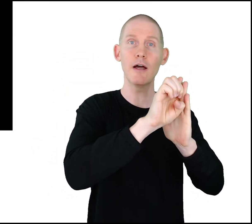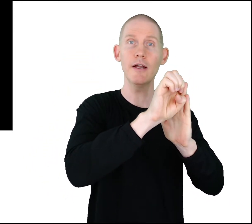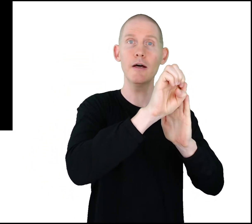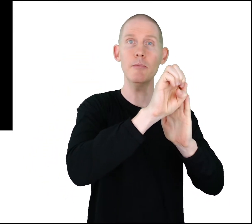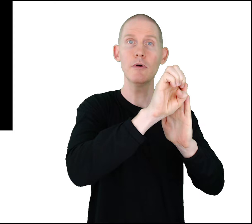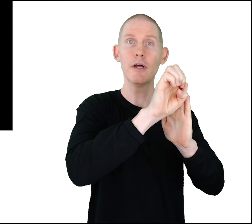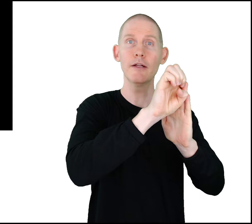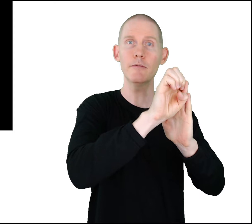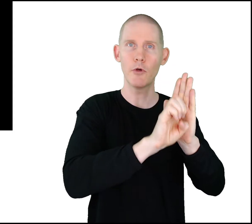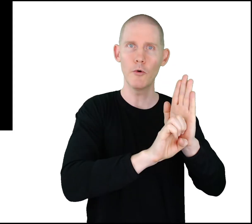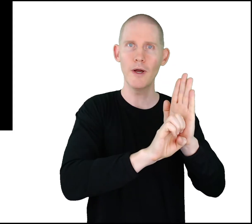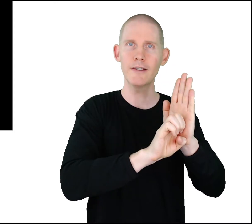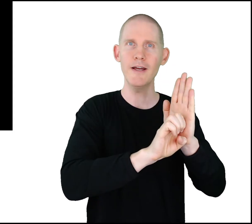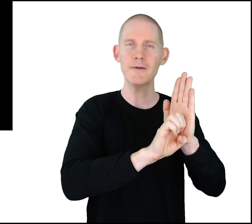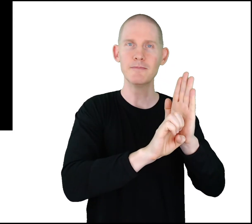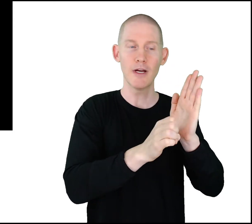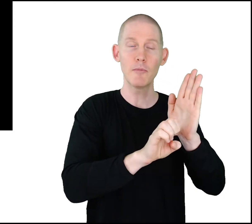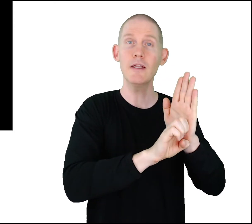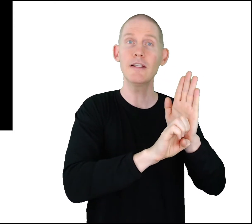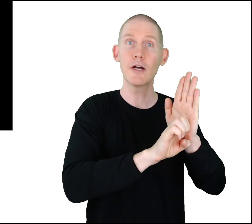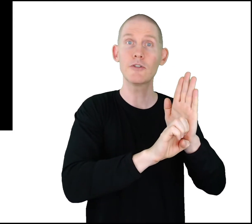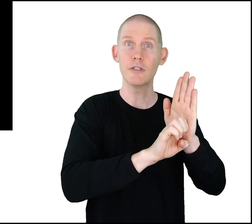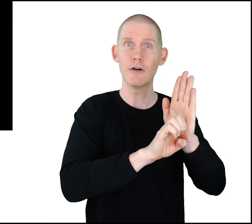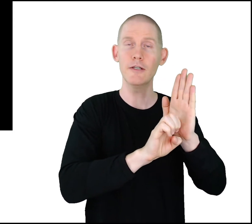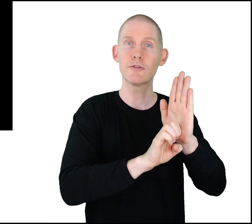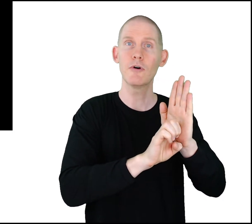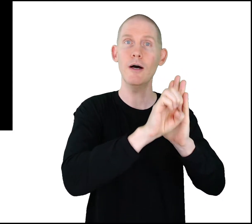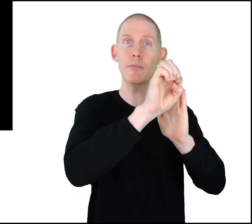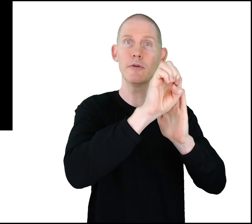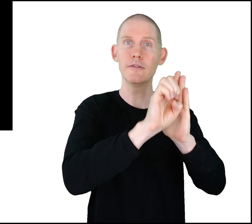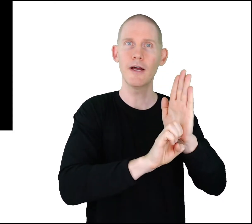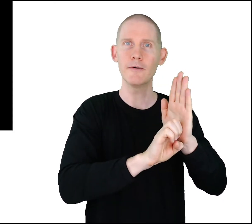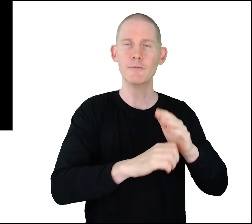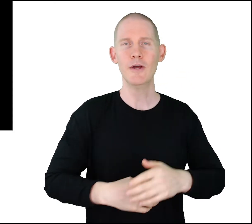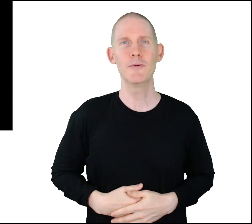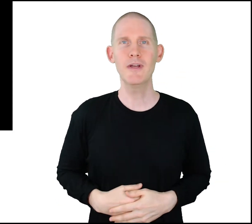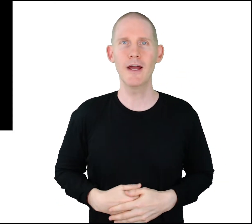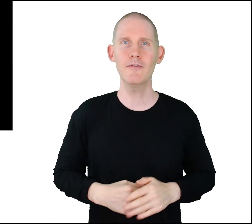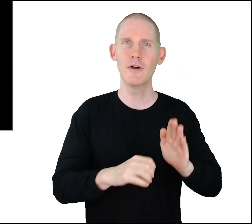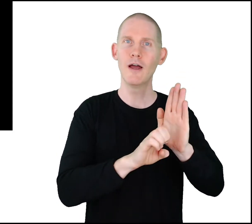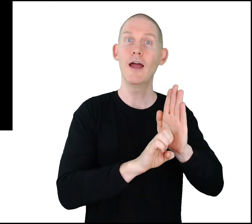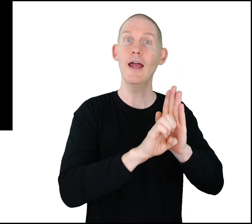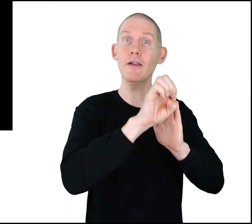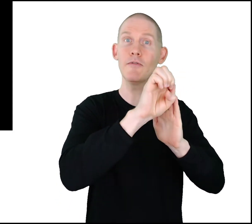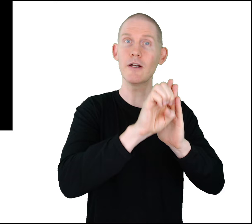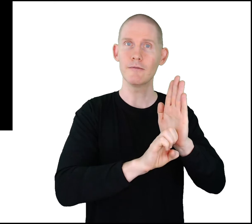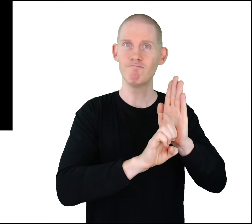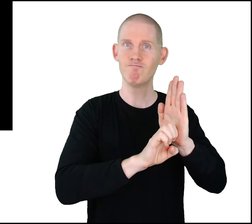up and go back down. I'm lightly touching, all right? So up, down. We have elevator.